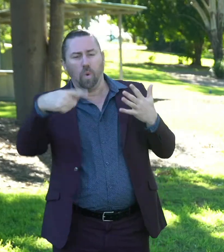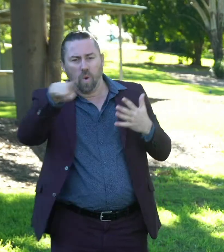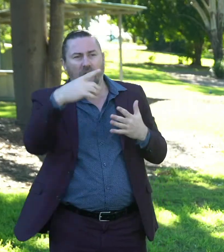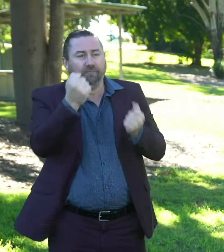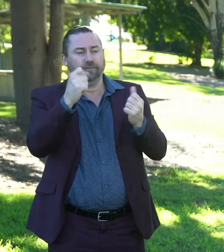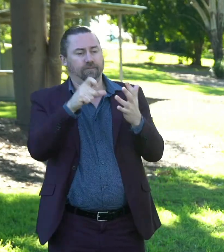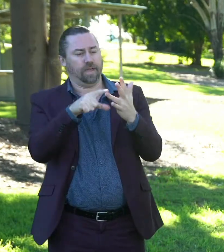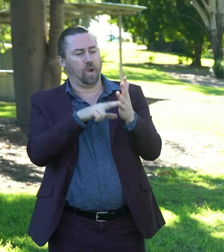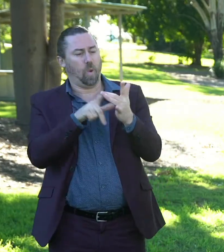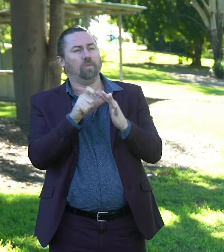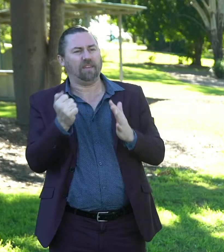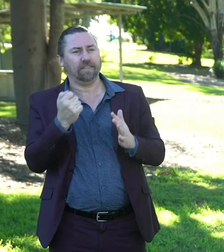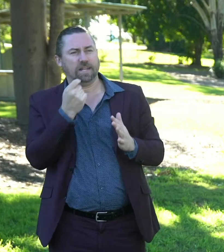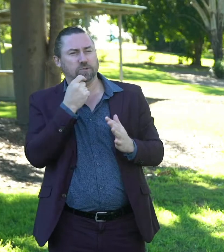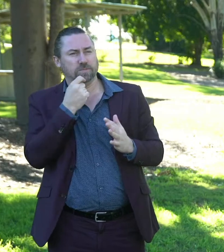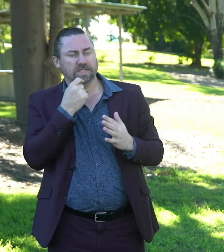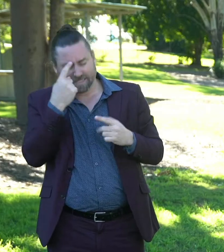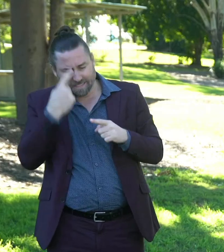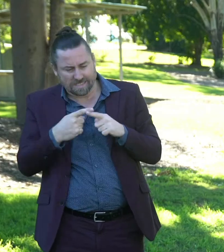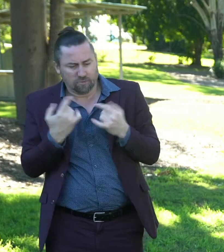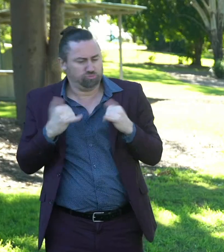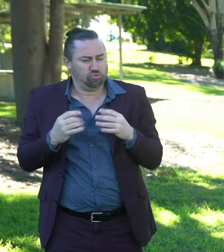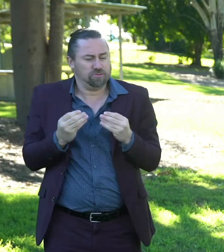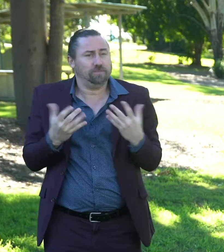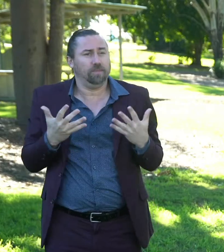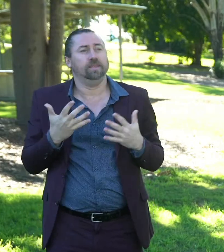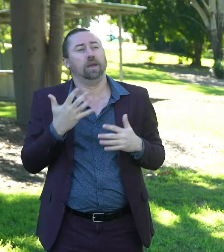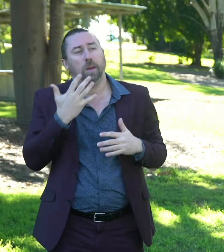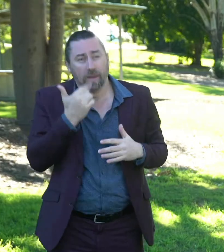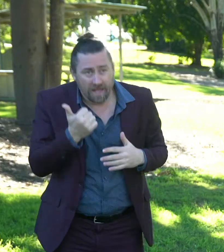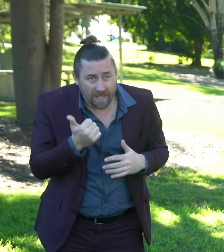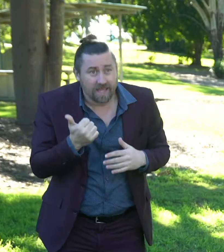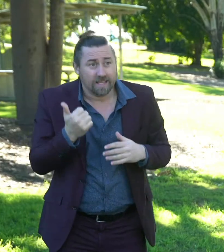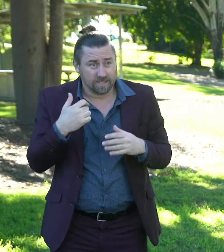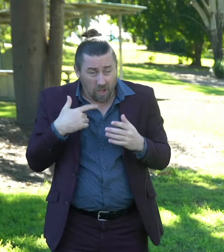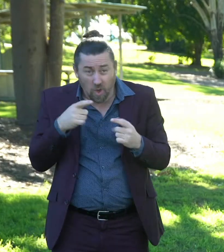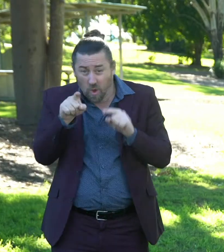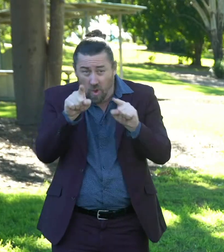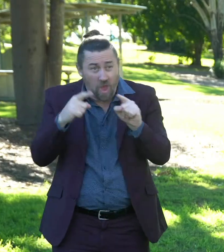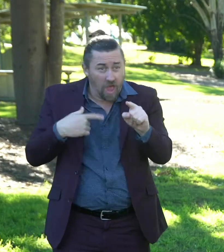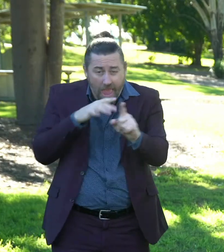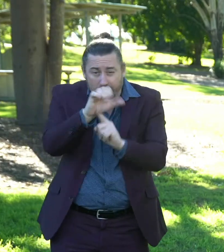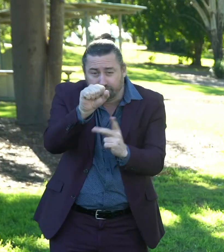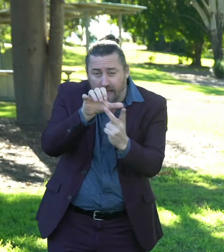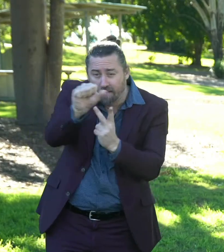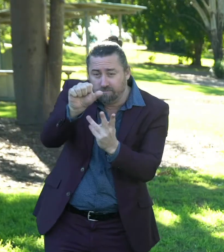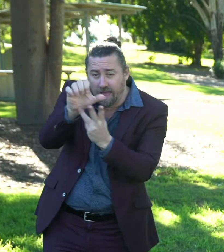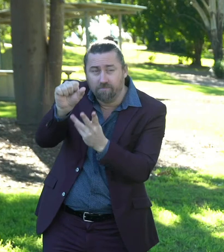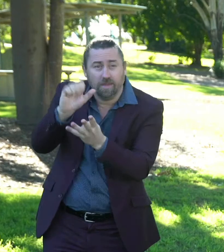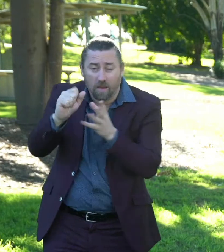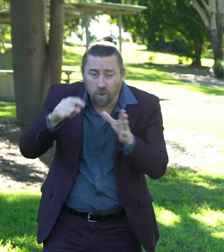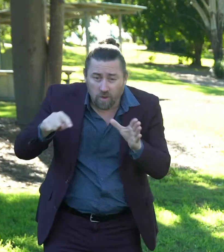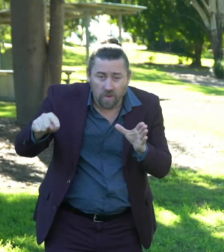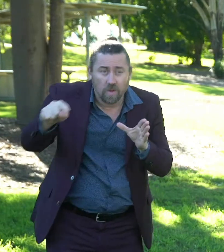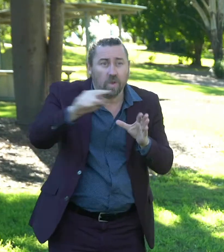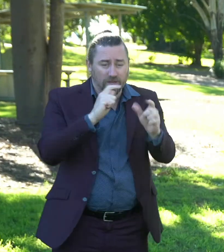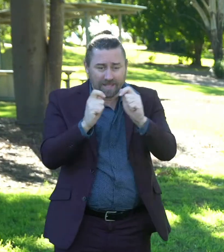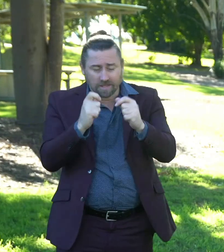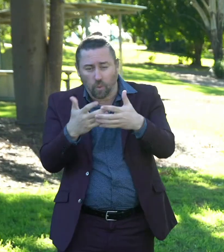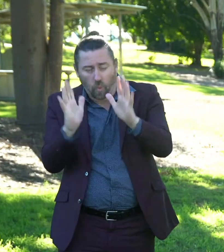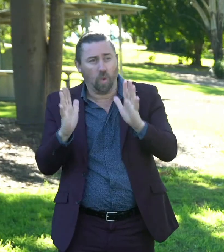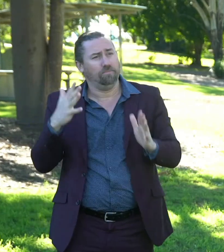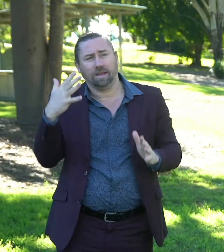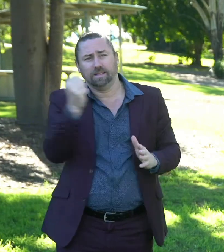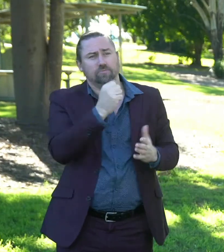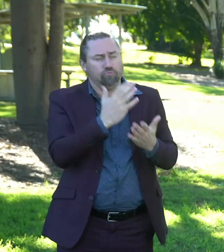infected get symptoms. So if we can go for the majority, and we'll work through all of the other contacts and test those people.